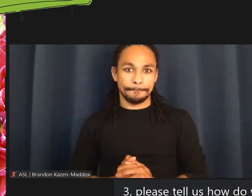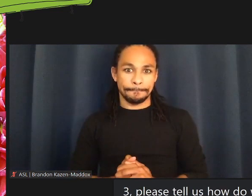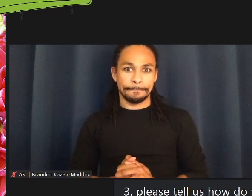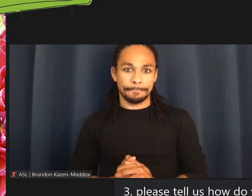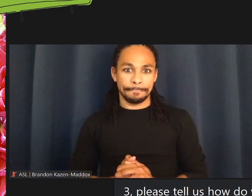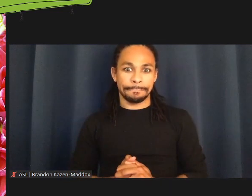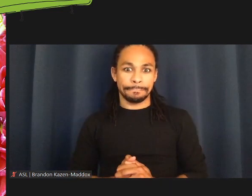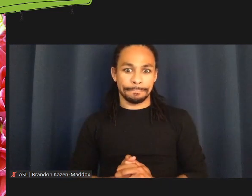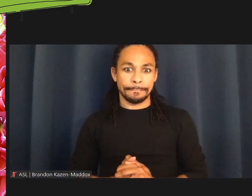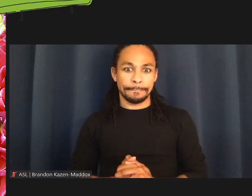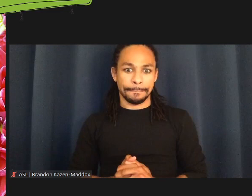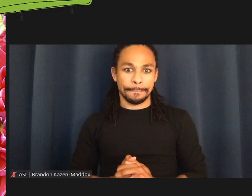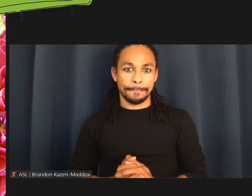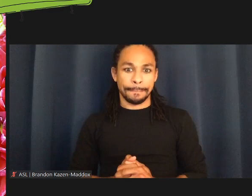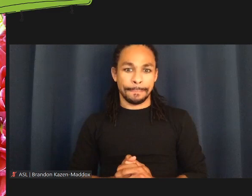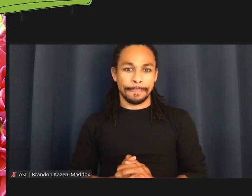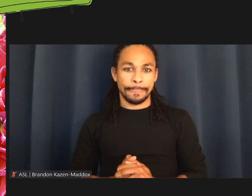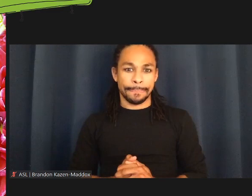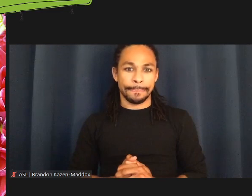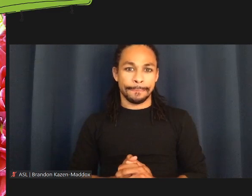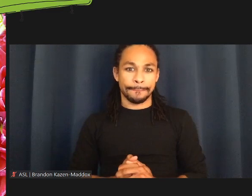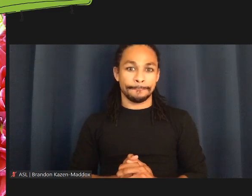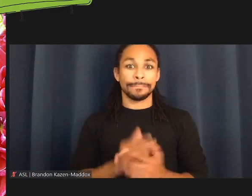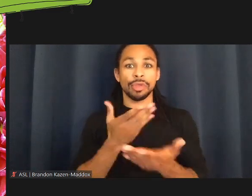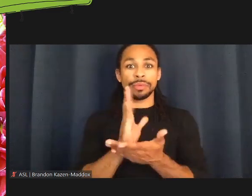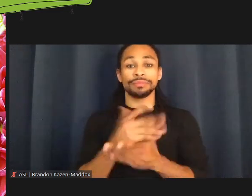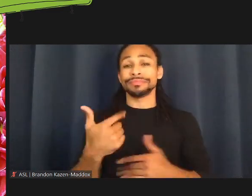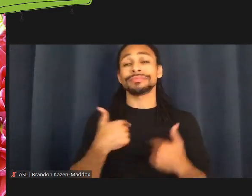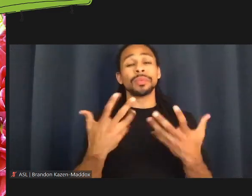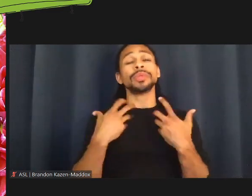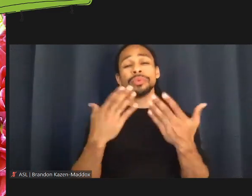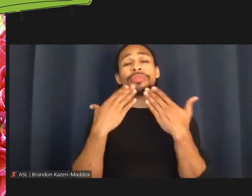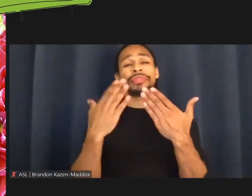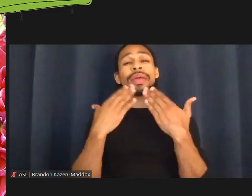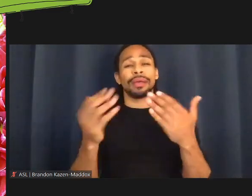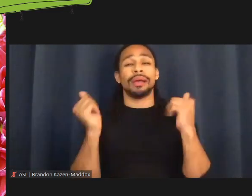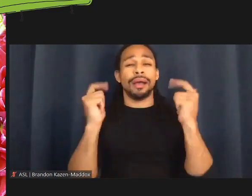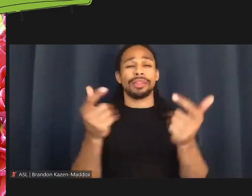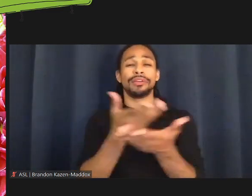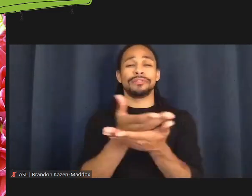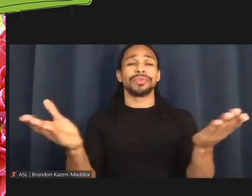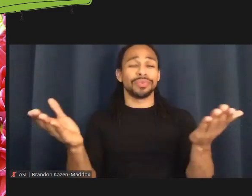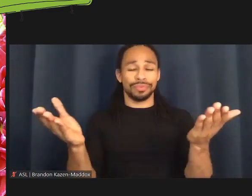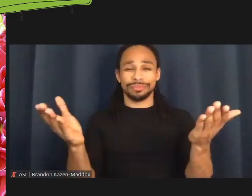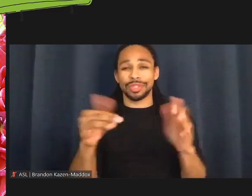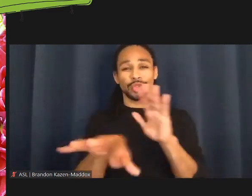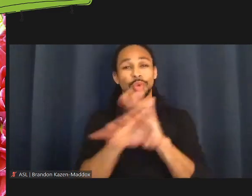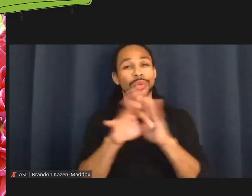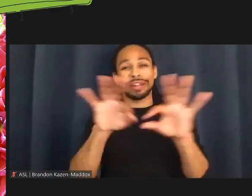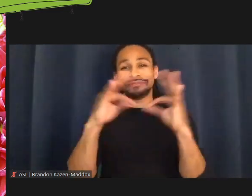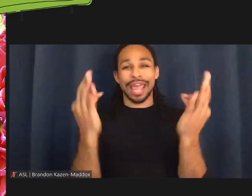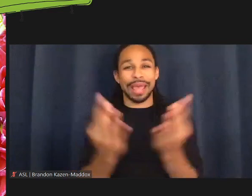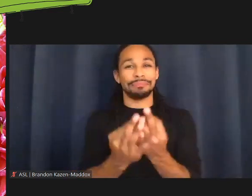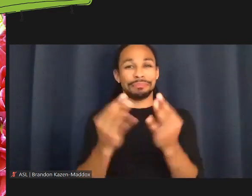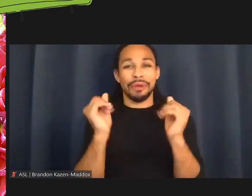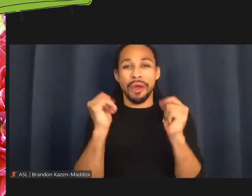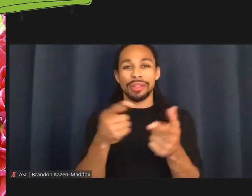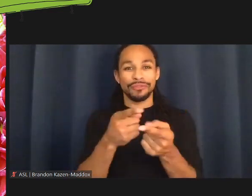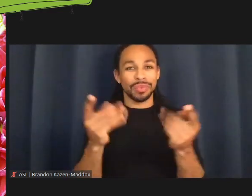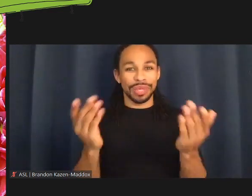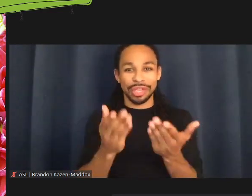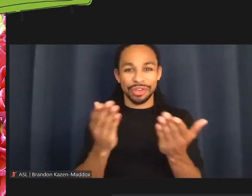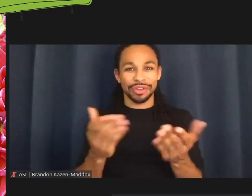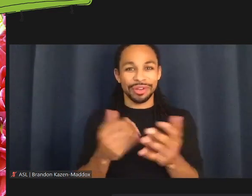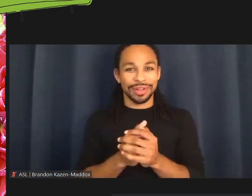All right, so I want to thank everybody for being here, all my chosen fam, all of y'all here. Thank